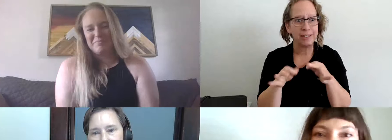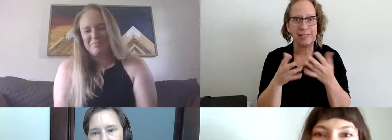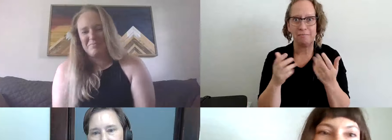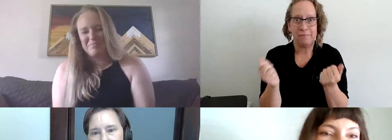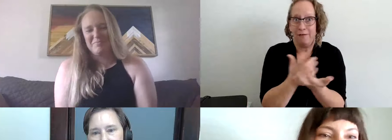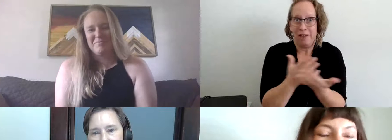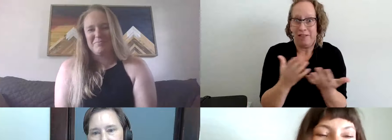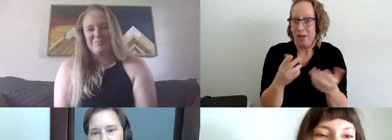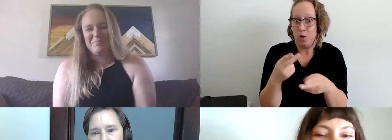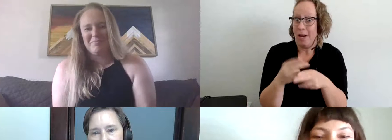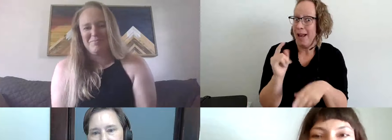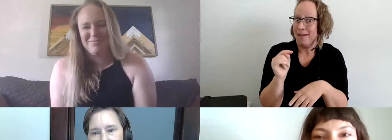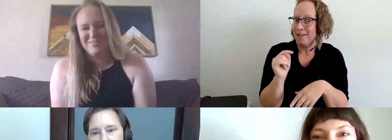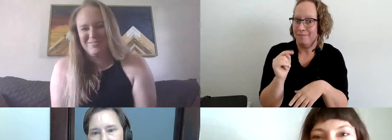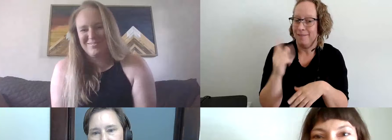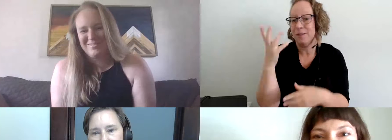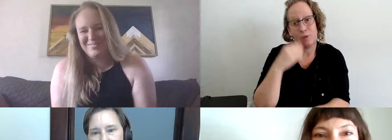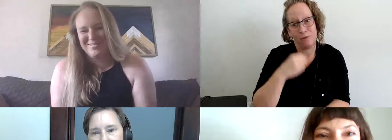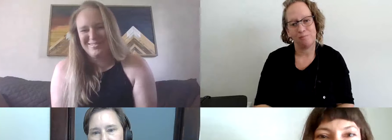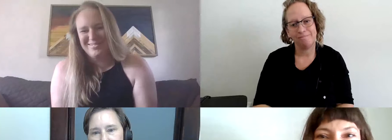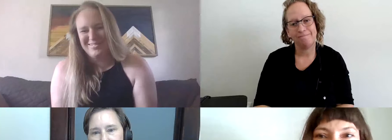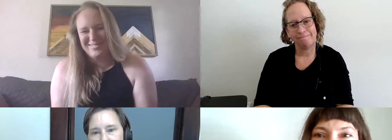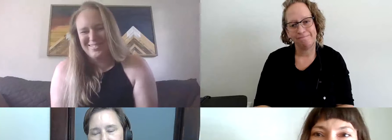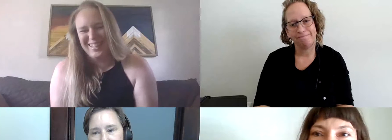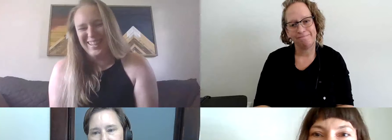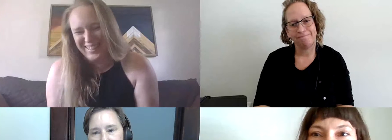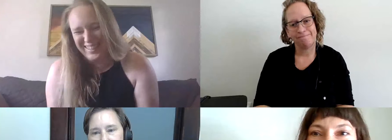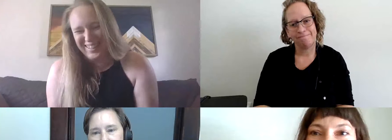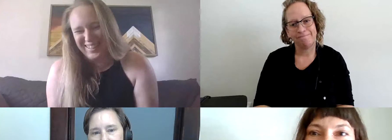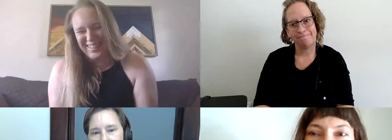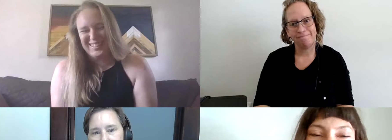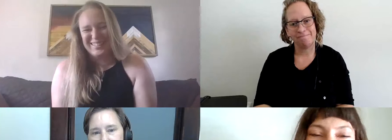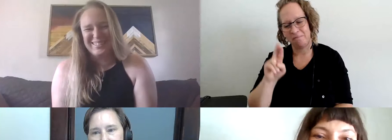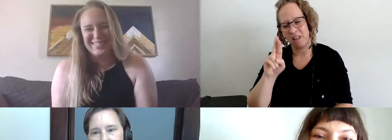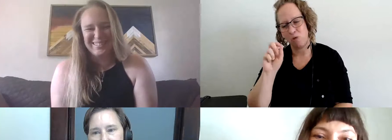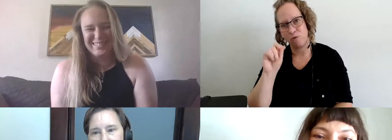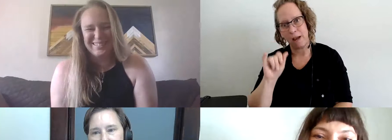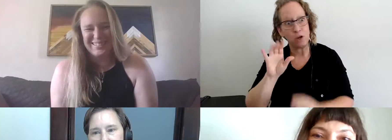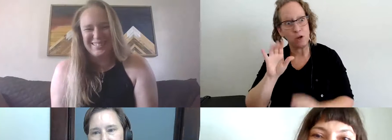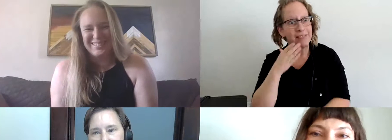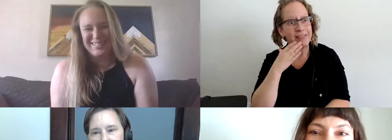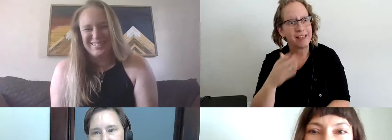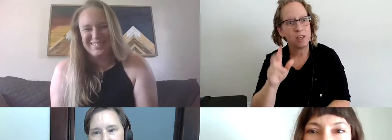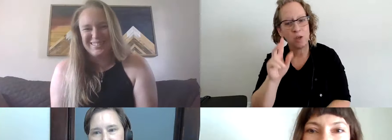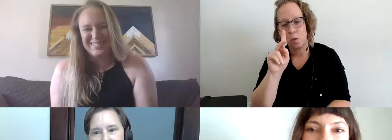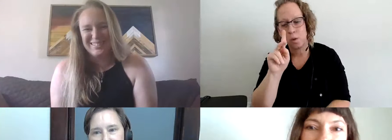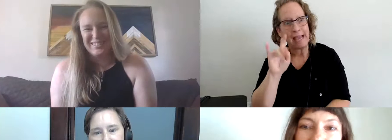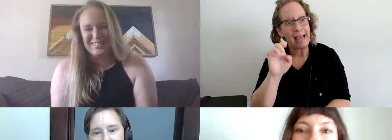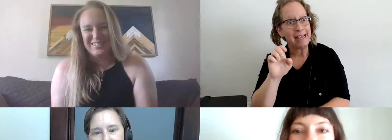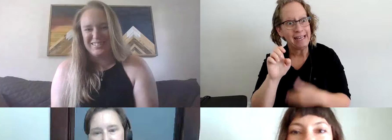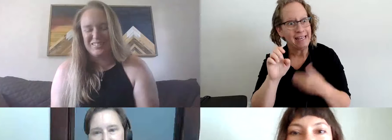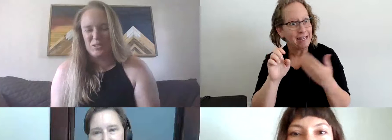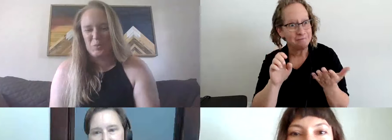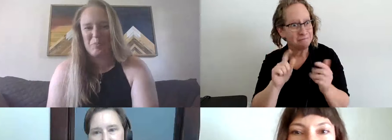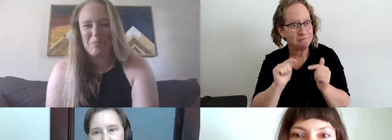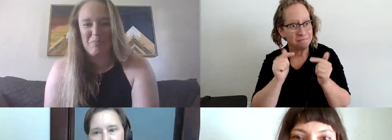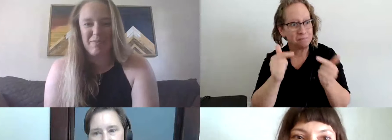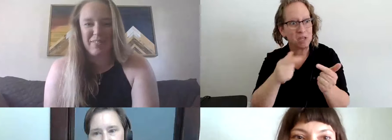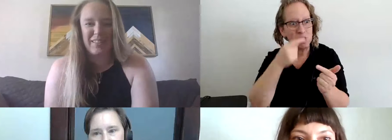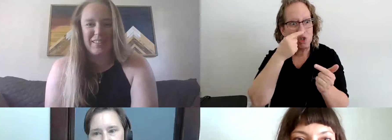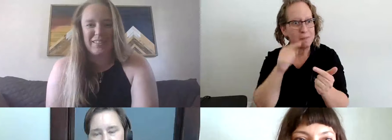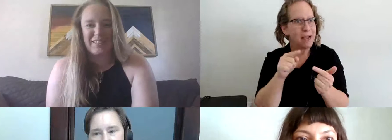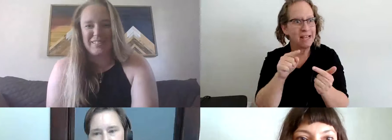everything, you name it. It's beautiful. Great, thank you. Katie, I'm going to pass it to you. If you would mind